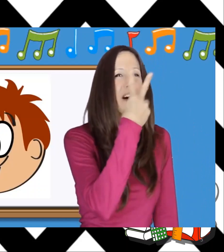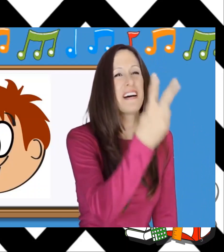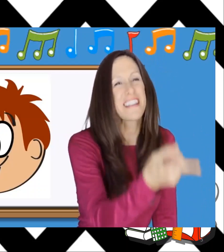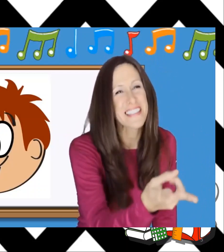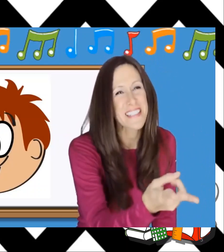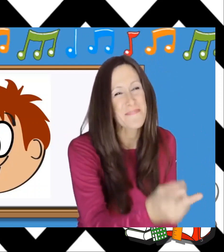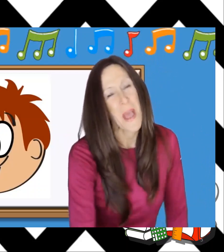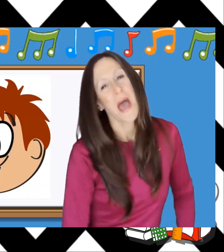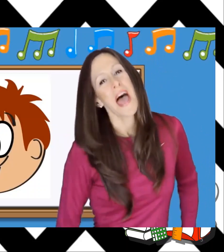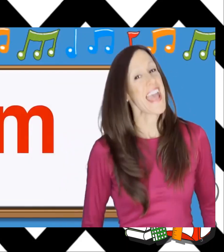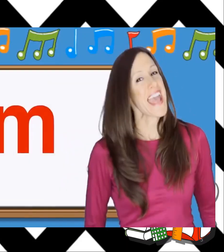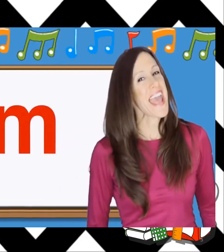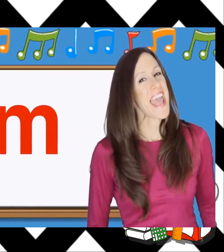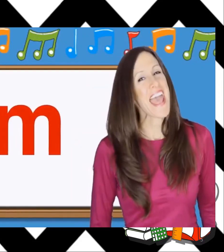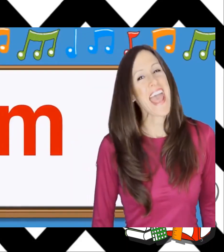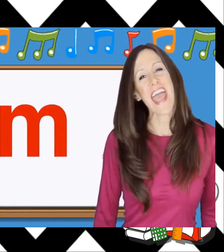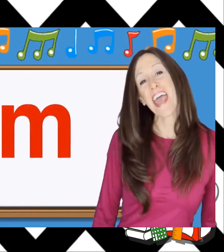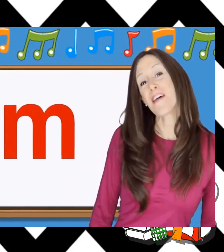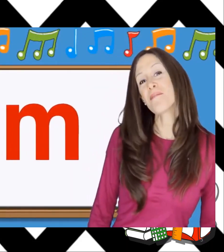look.